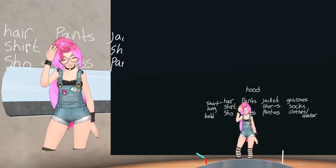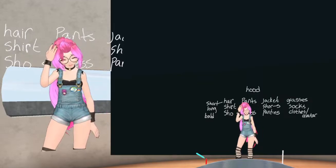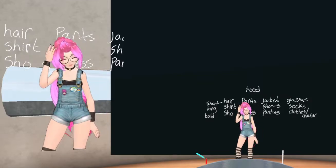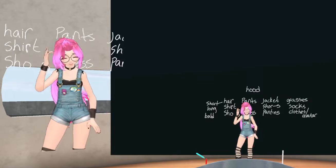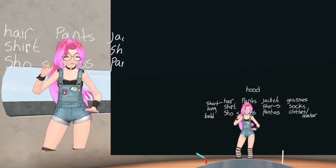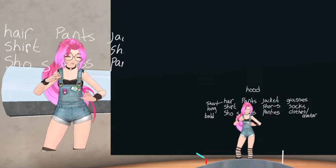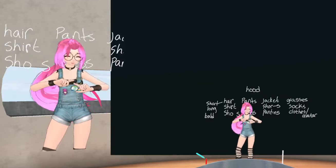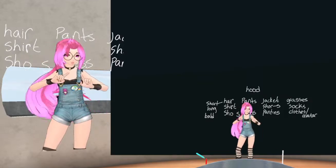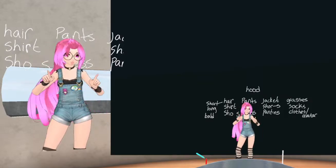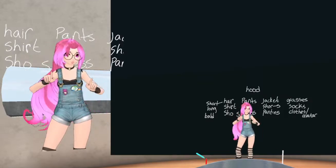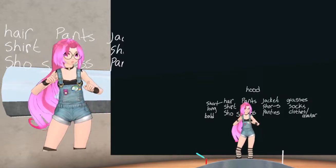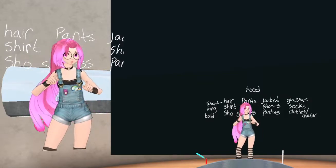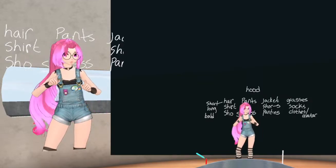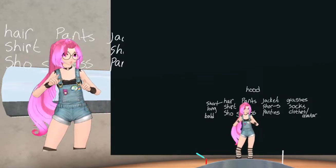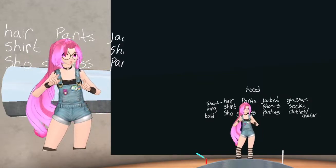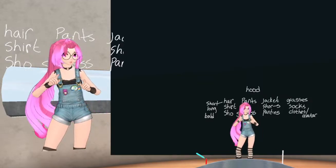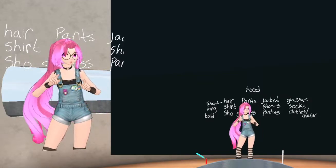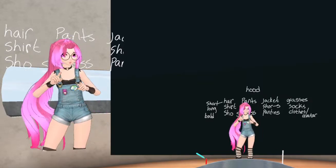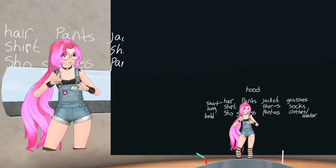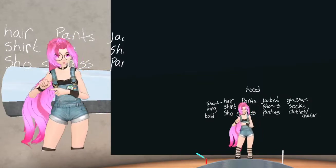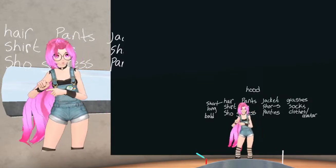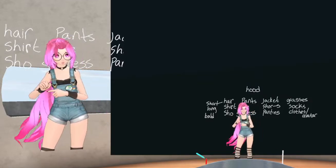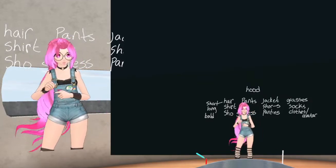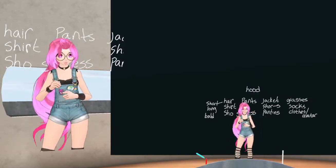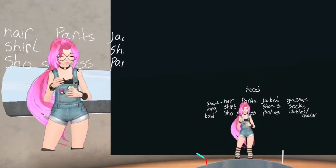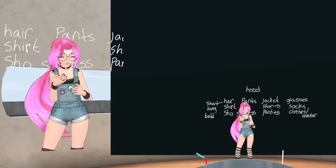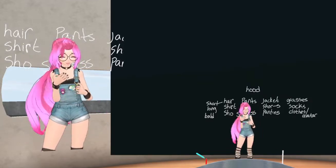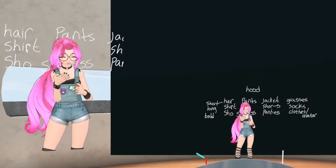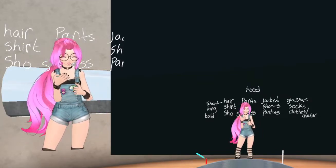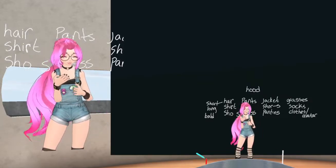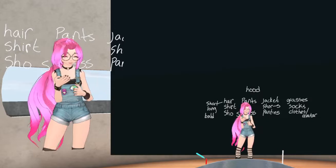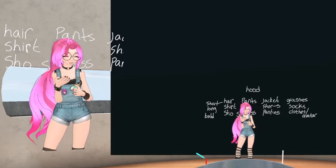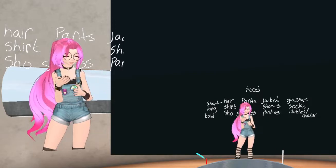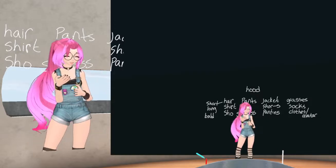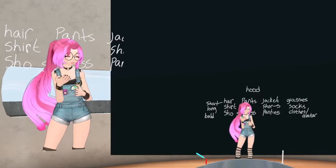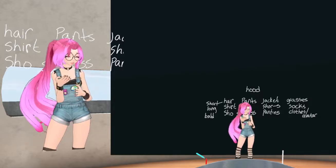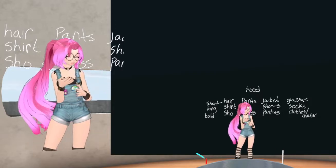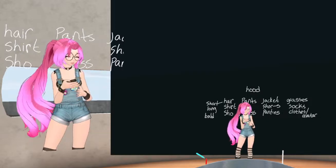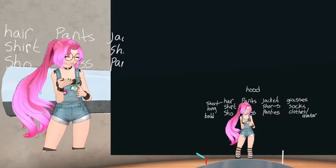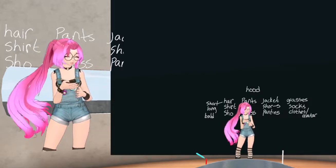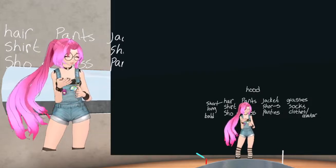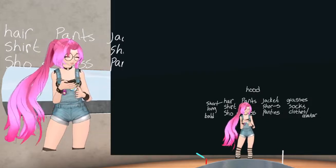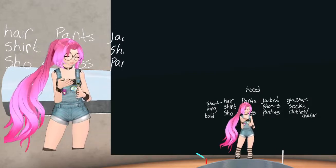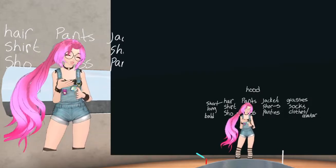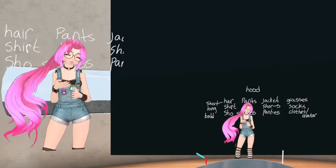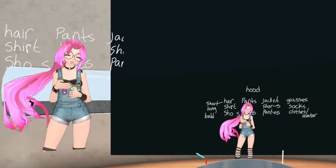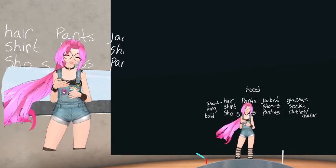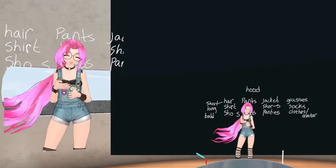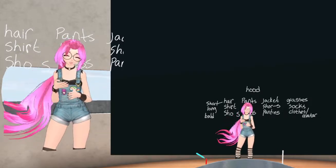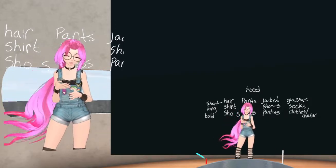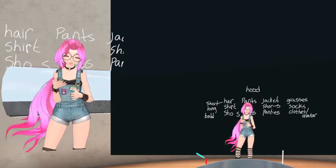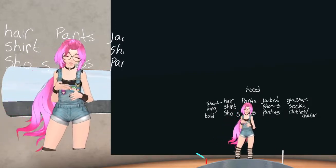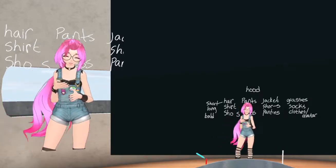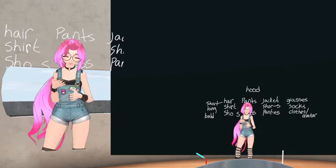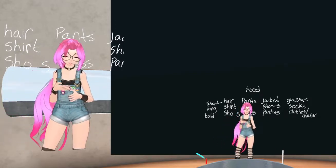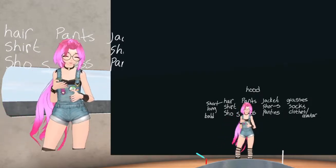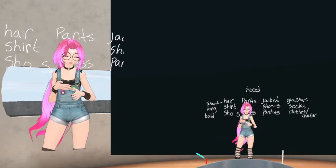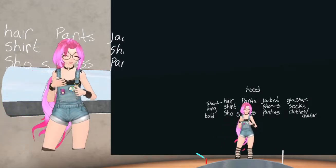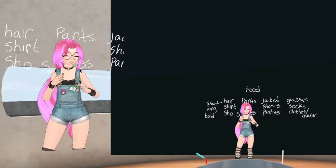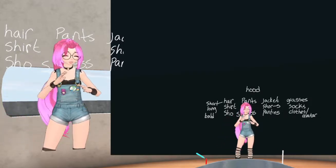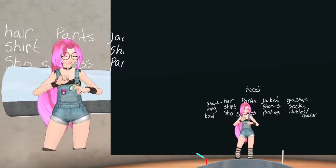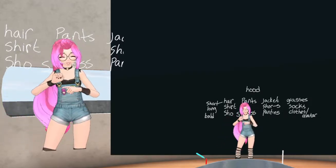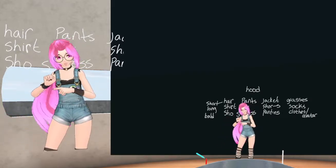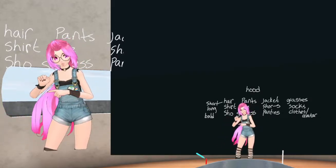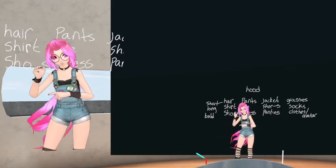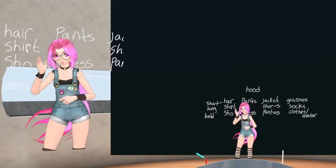a twisting motion. That in some East Coast dialects means annoyed. Annoyed. I sign annoyed like this, but